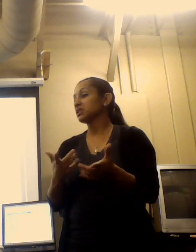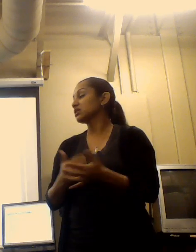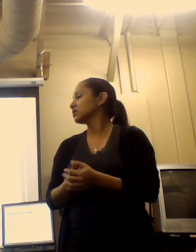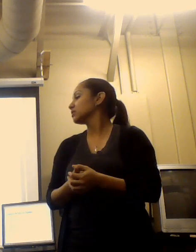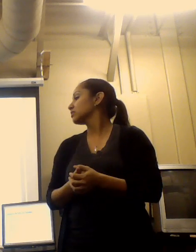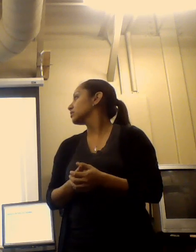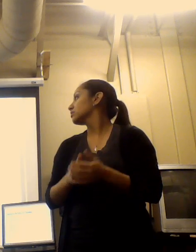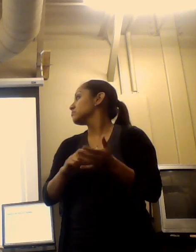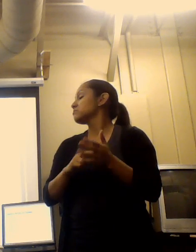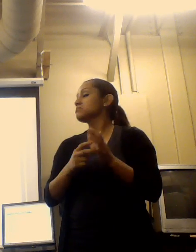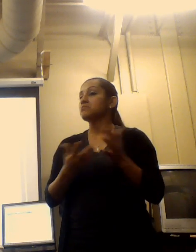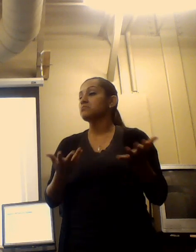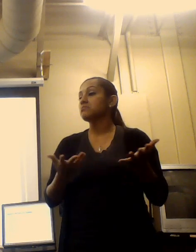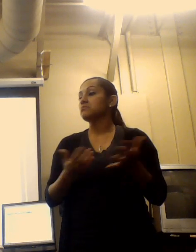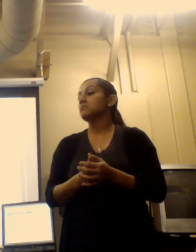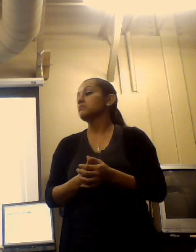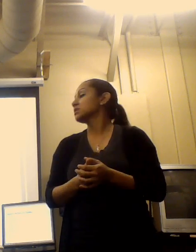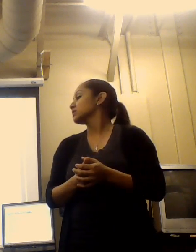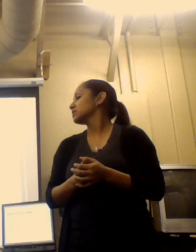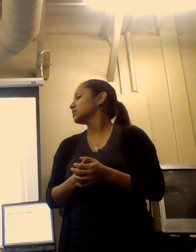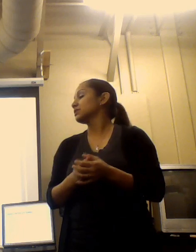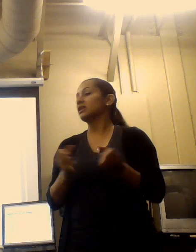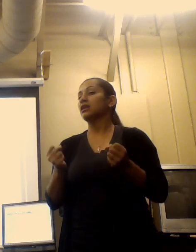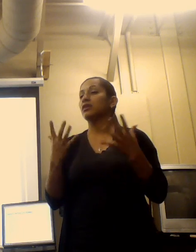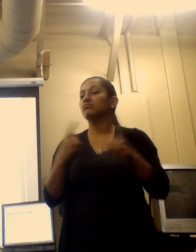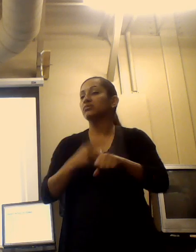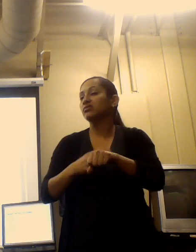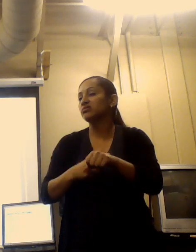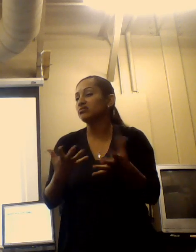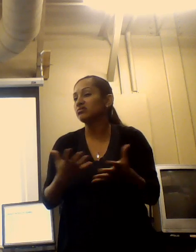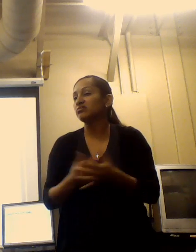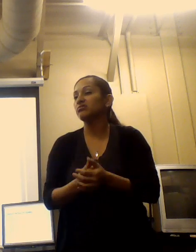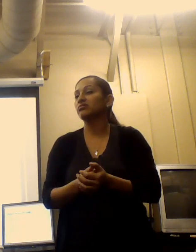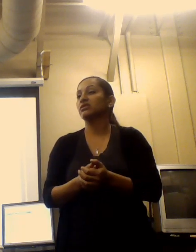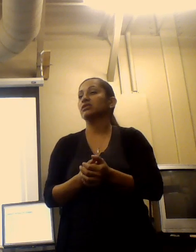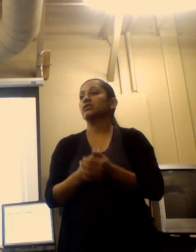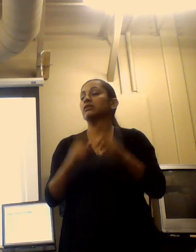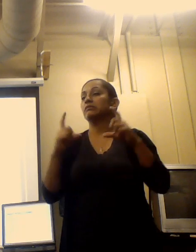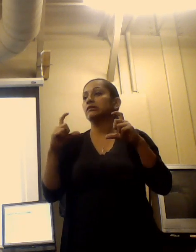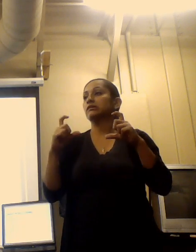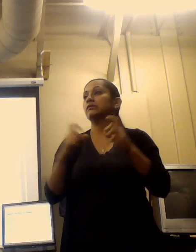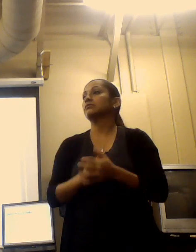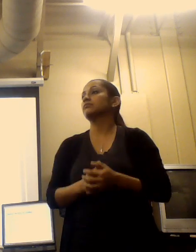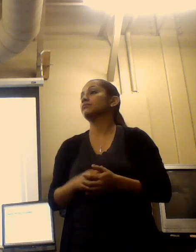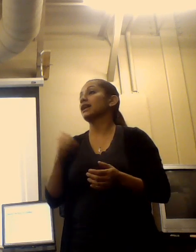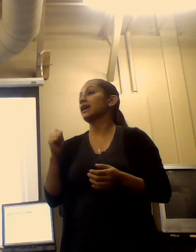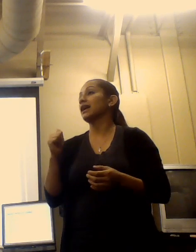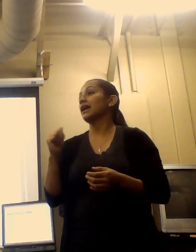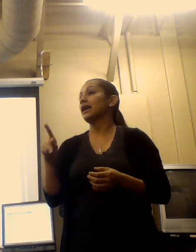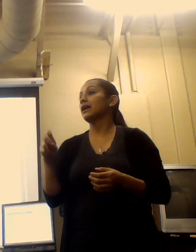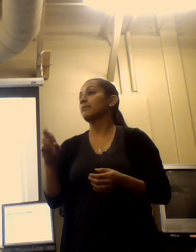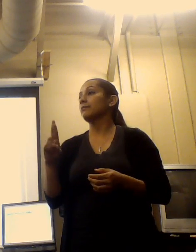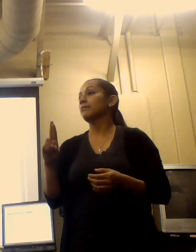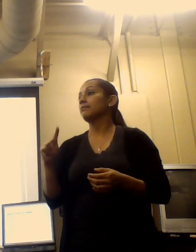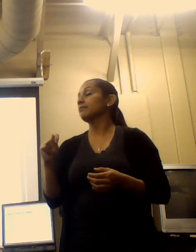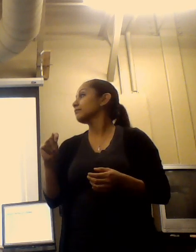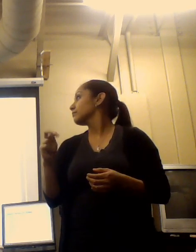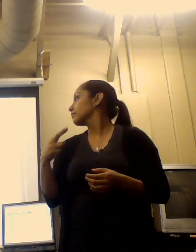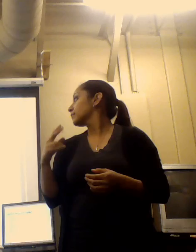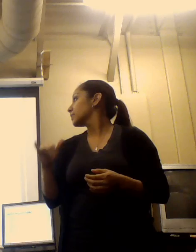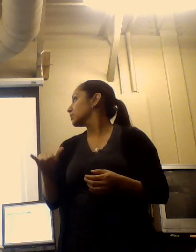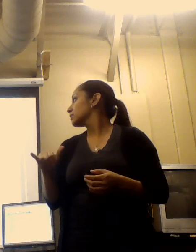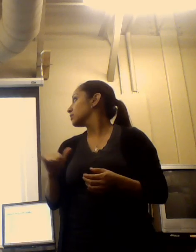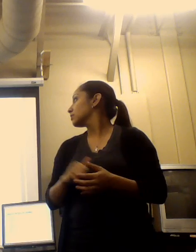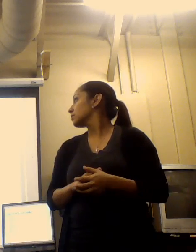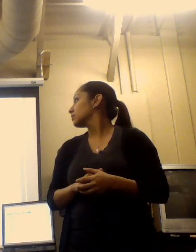in by your shutter. Aperture has to do with the opening that's coming through, through your optics.